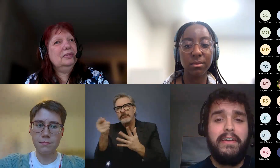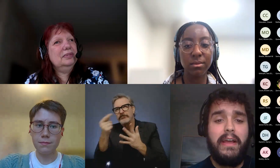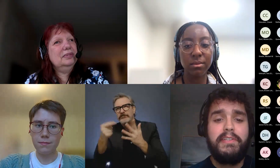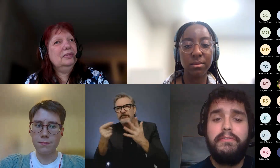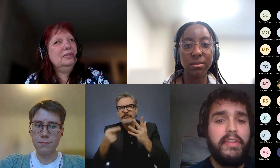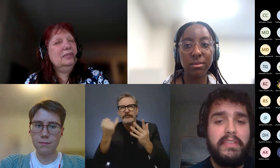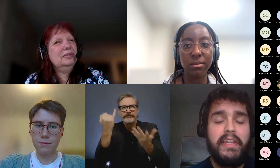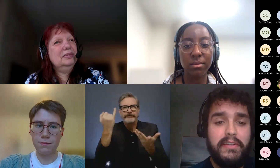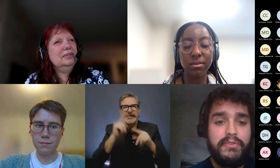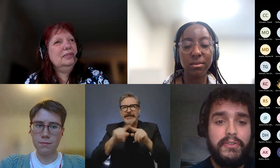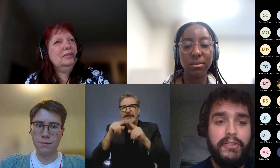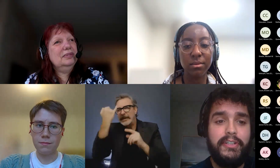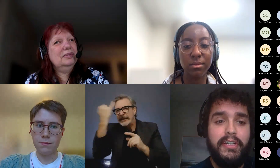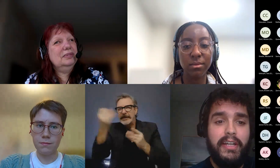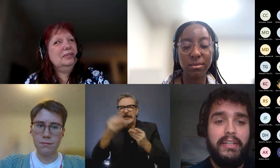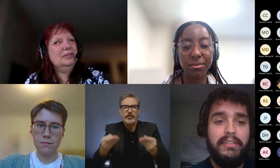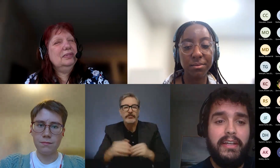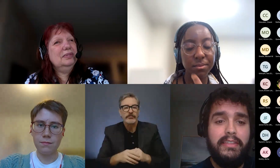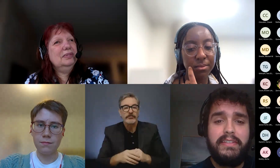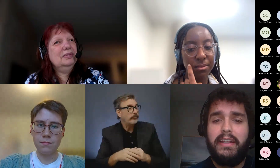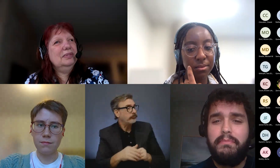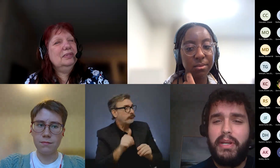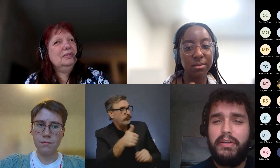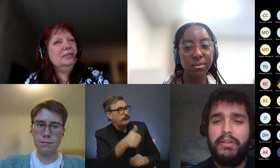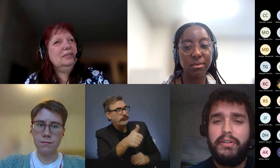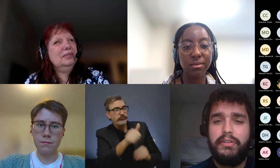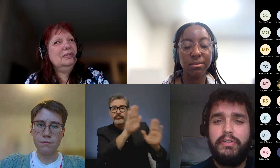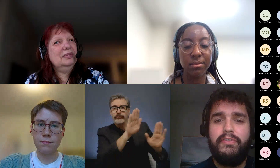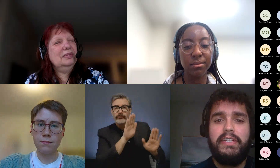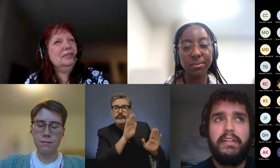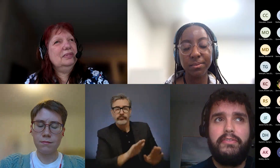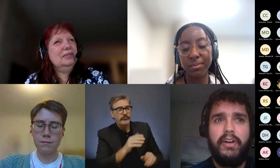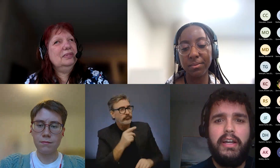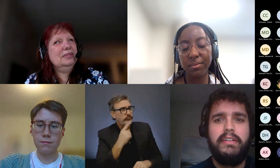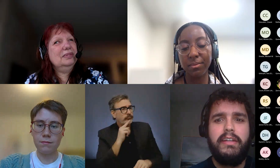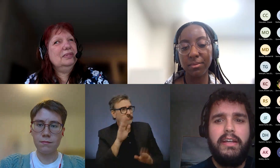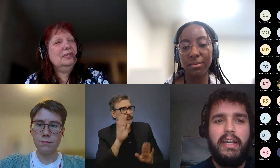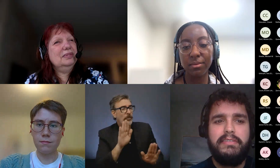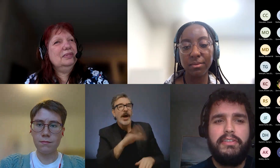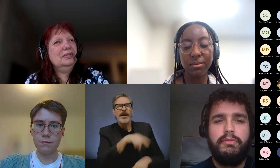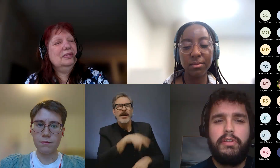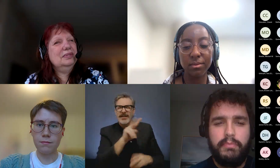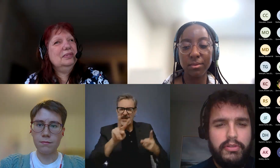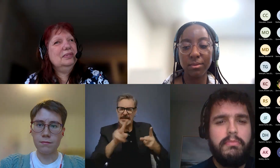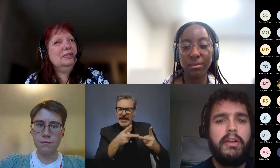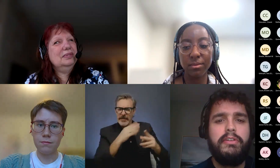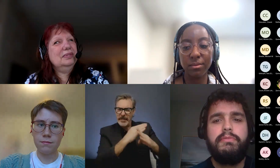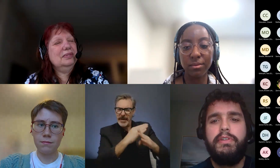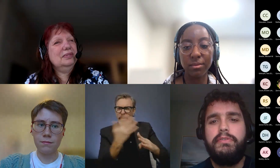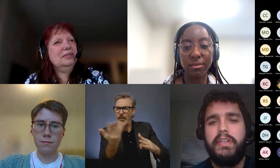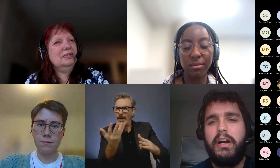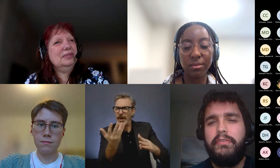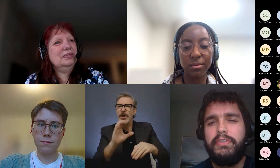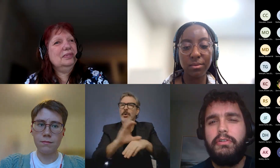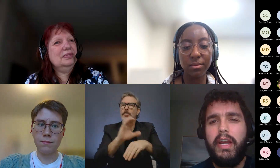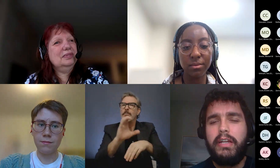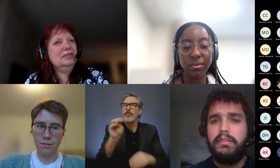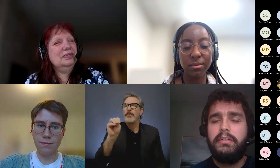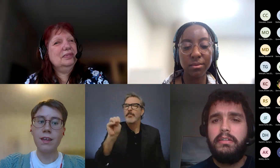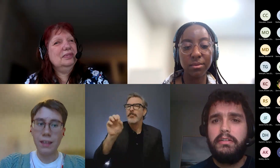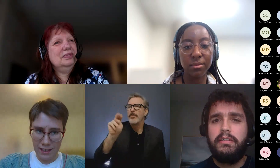Yeah, absolutely. That sounds good. And the second barrier you've identified has to do with computer monitors we use in the